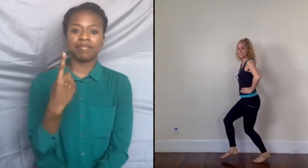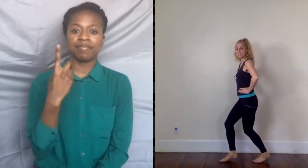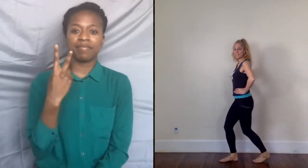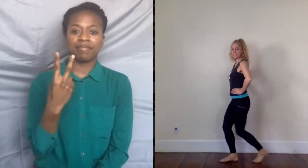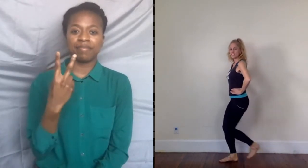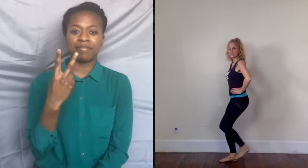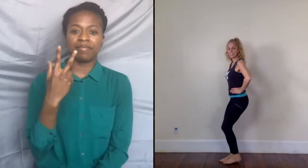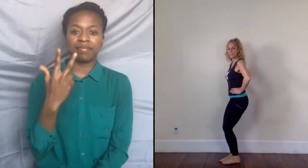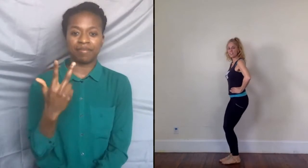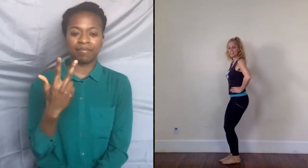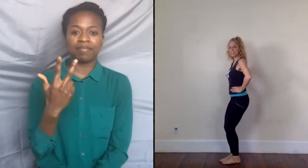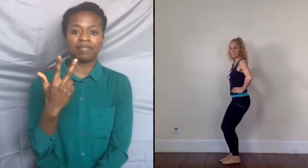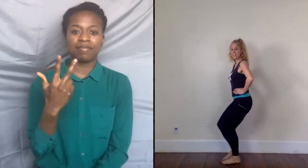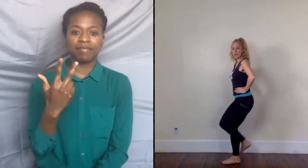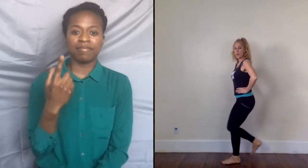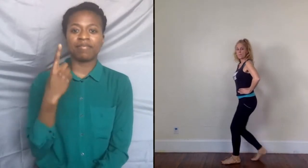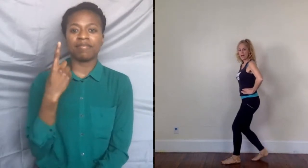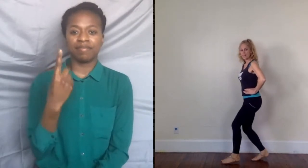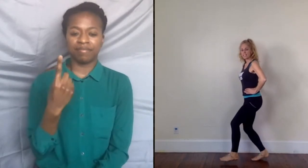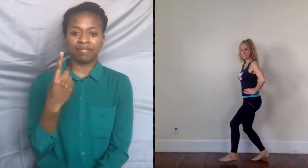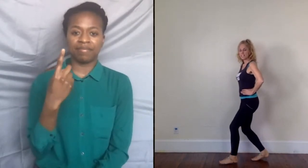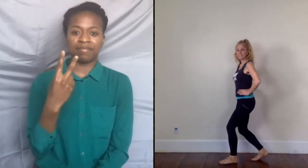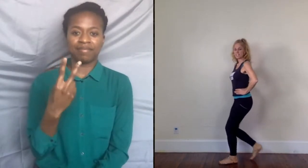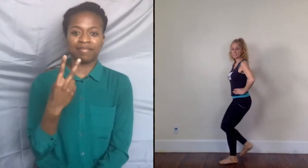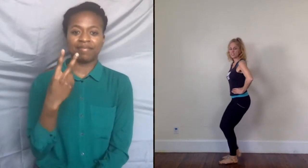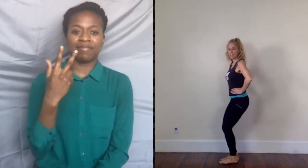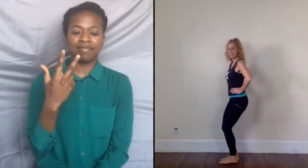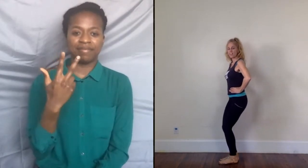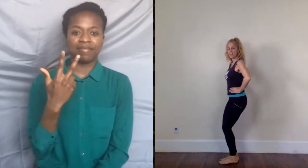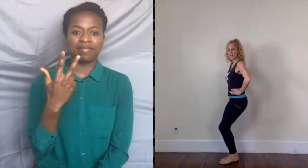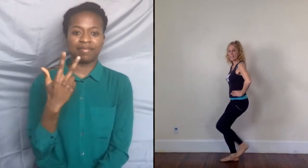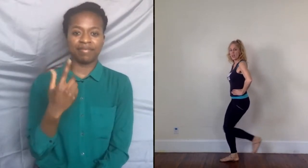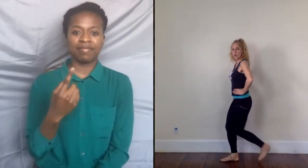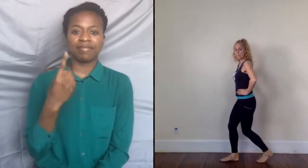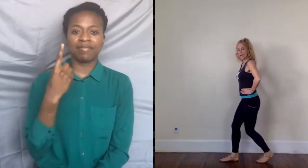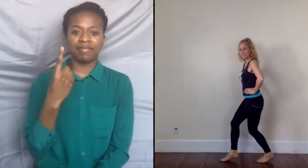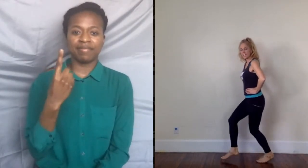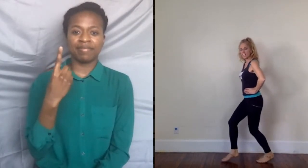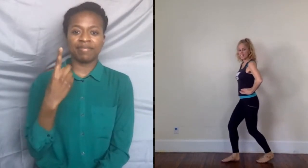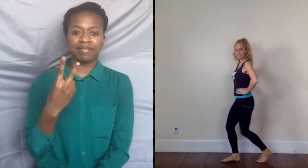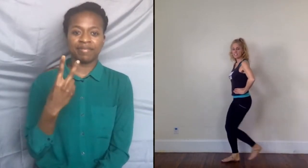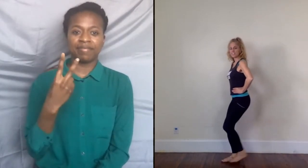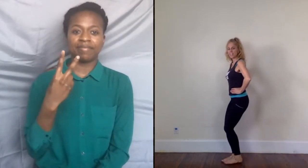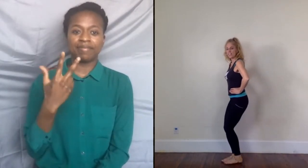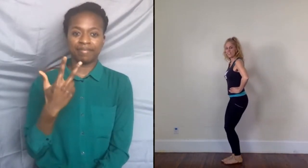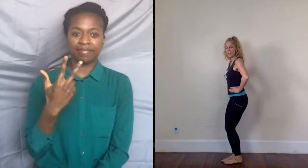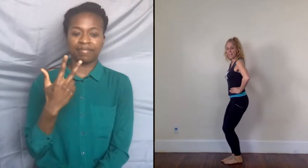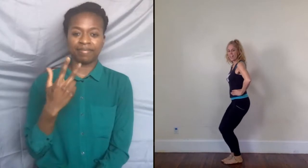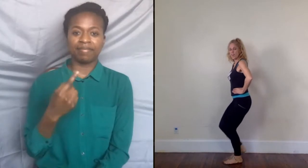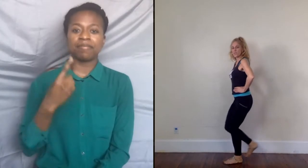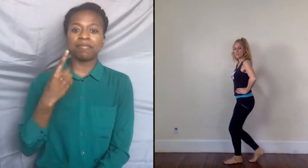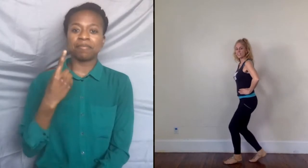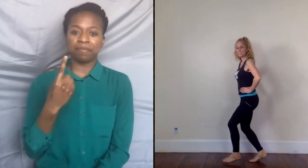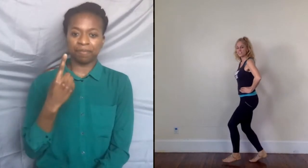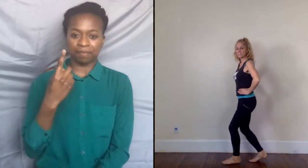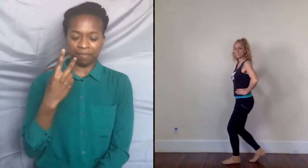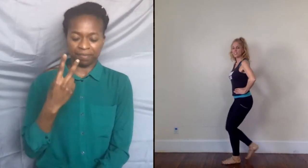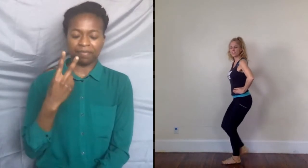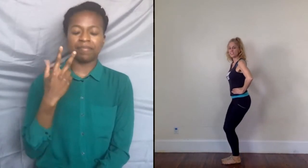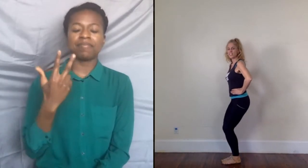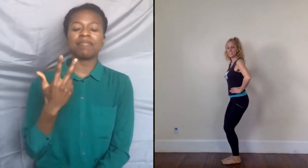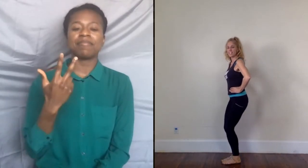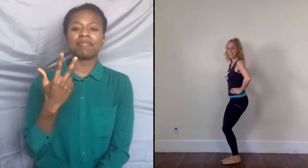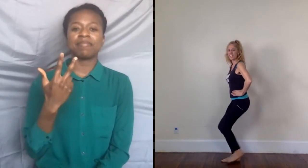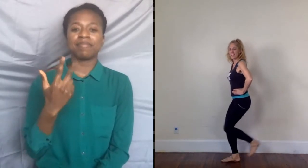back, and together. And back, and together. And back, and together. And